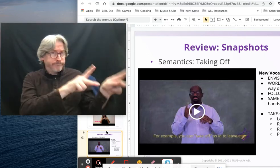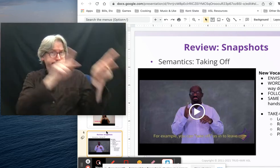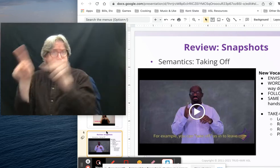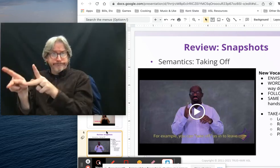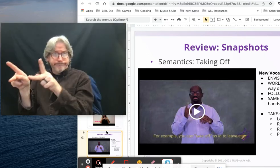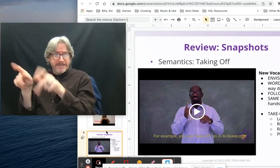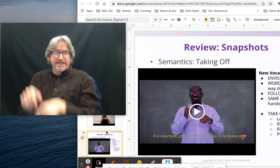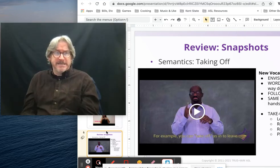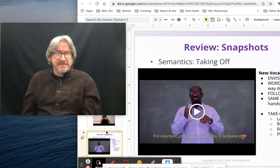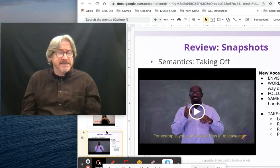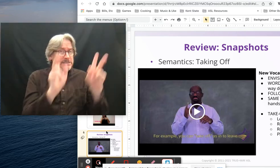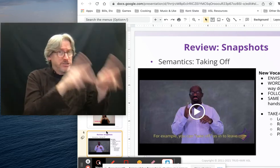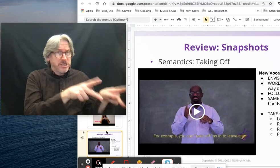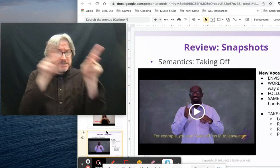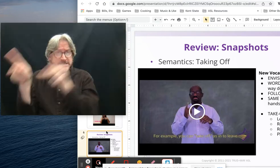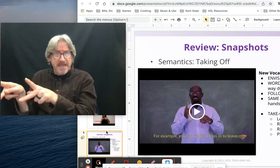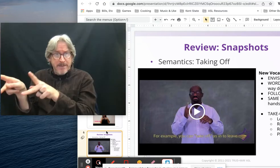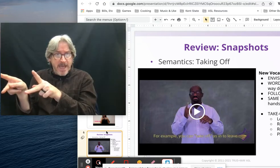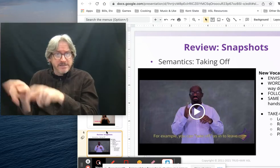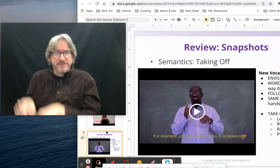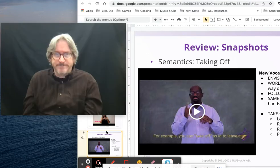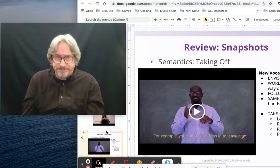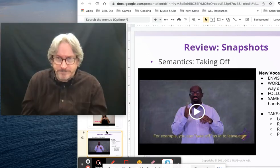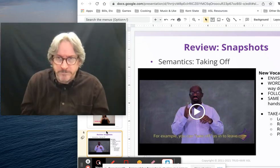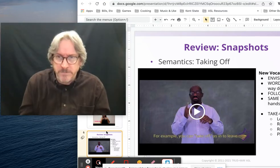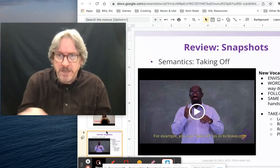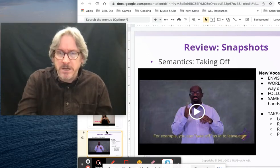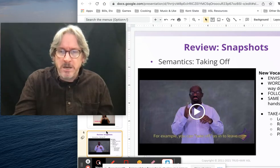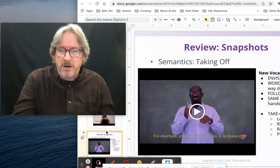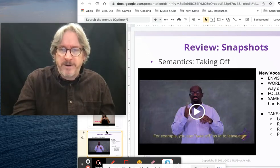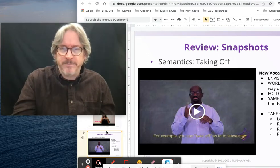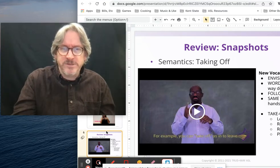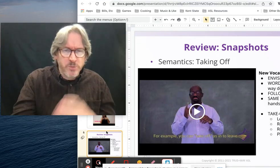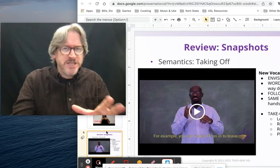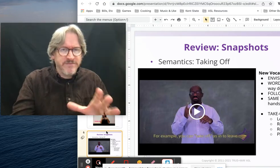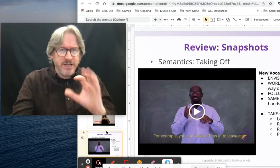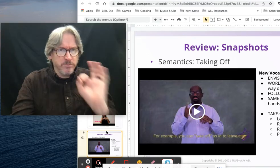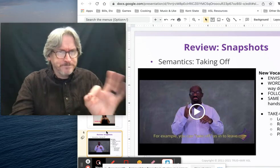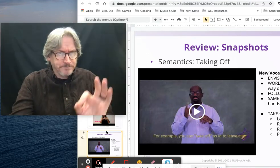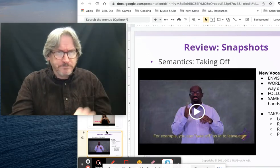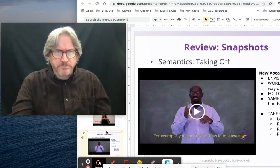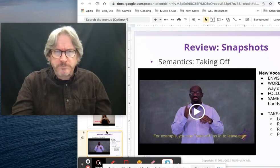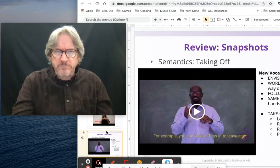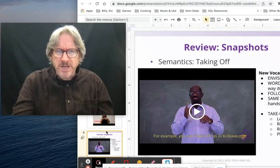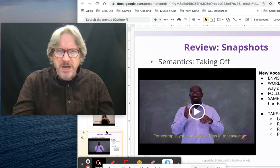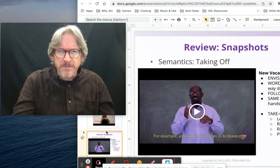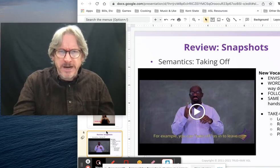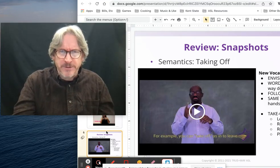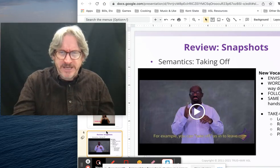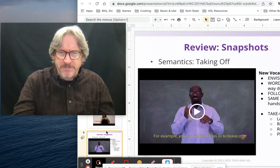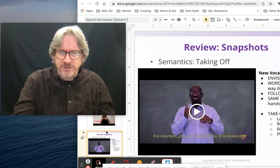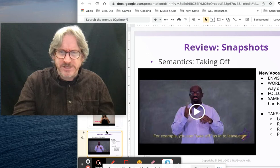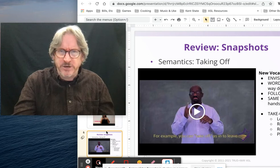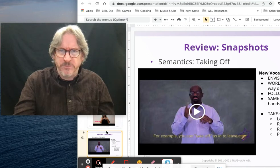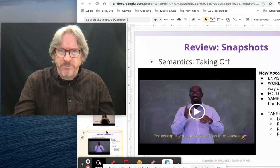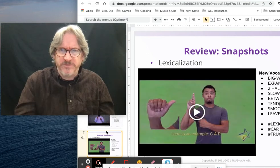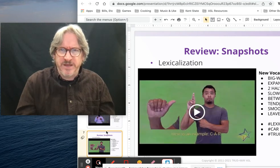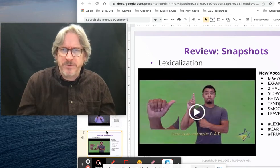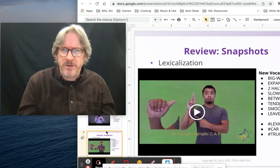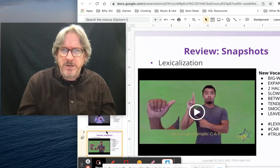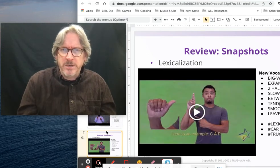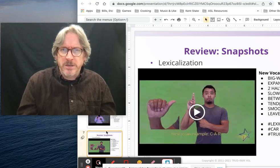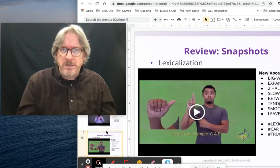why he does this, just the same as. All right, so watch that video, and I put the captions in. Hopefully